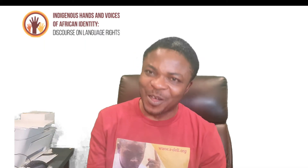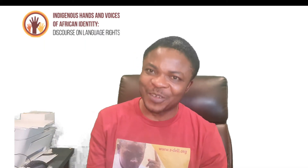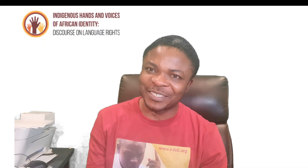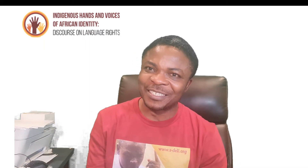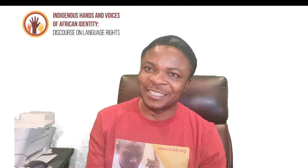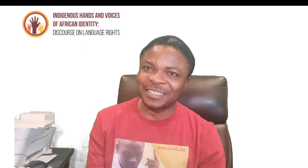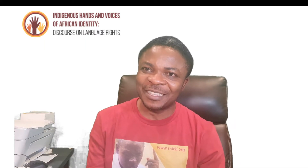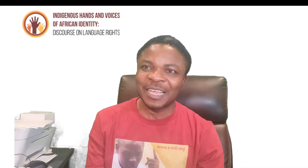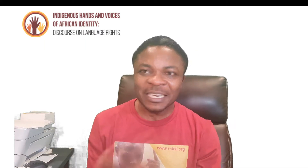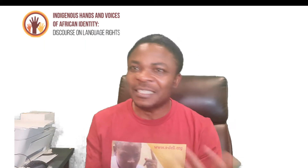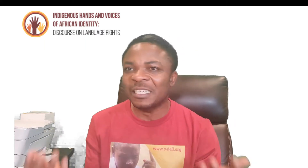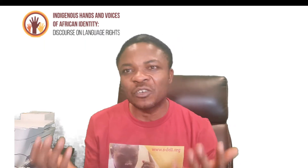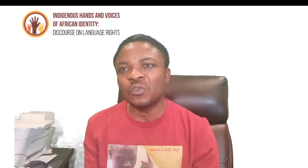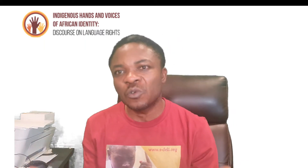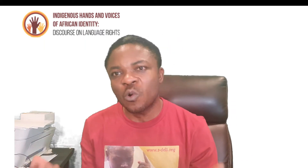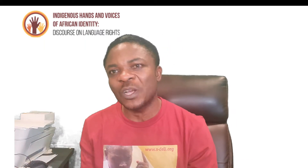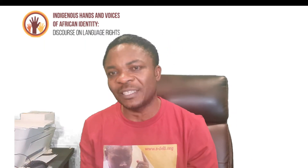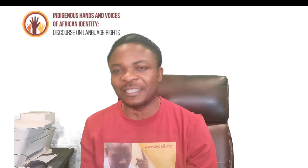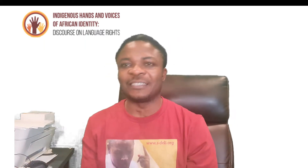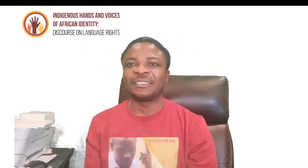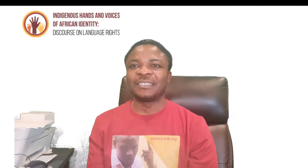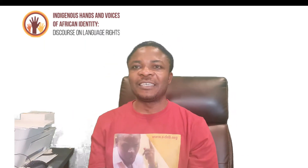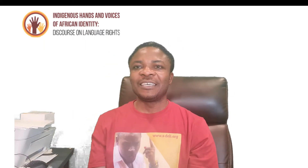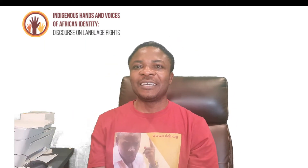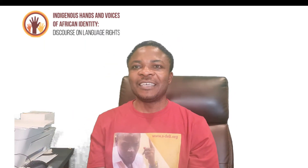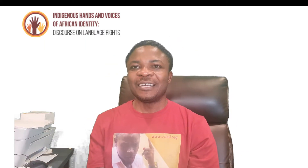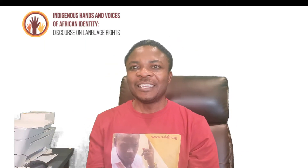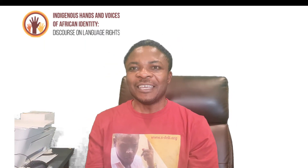Of course, that is a good question.